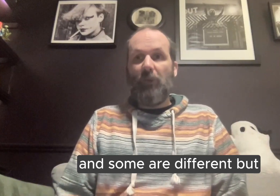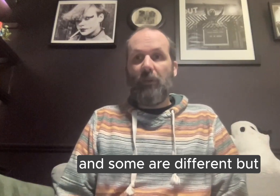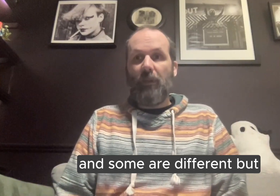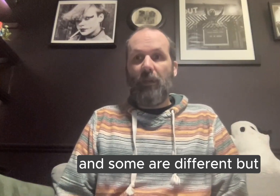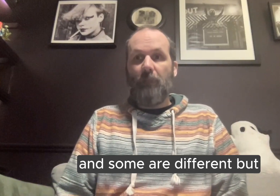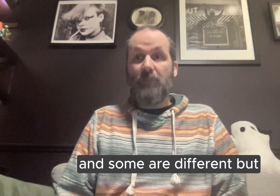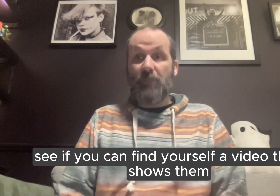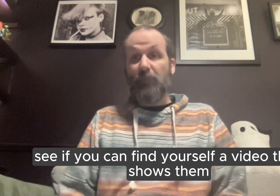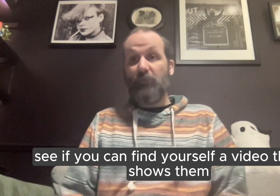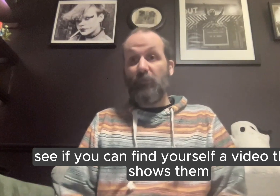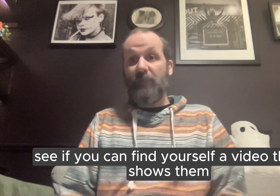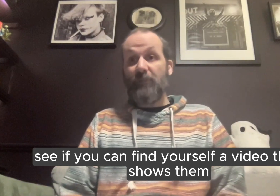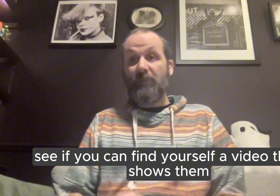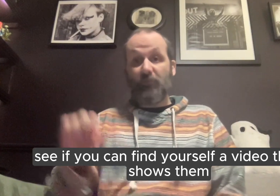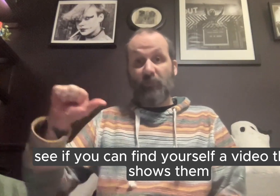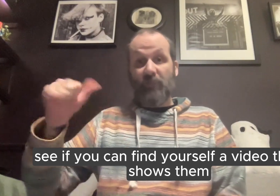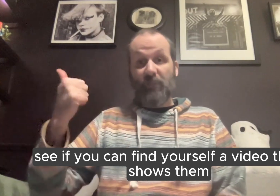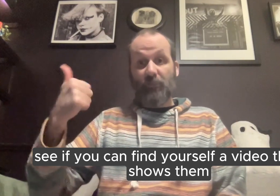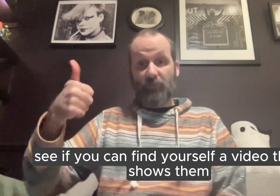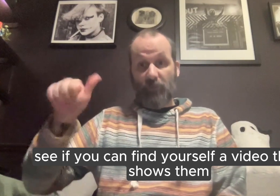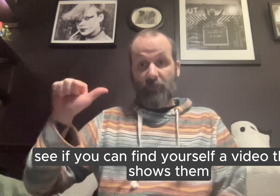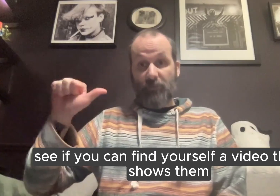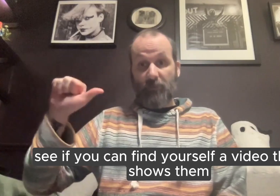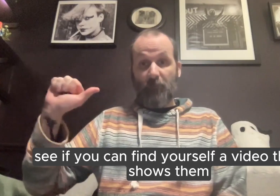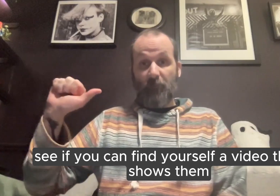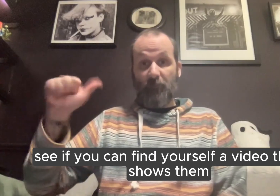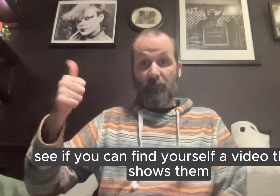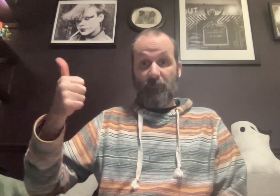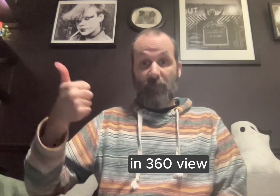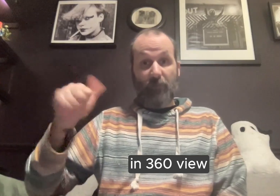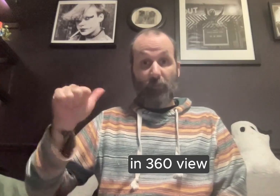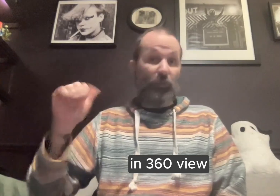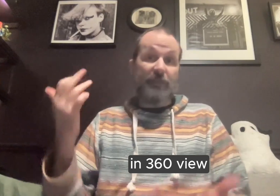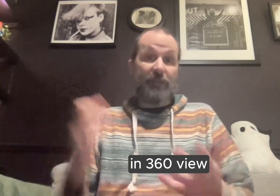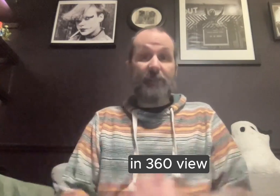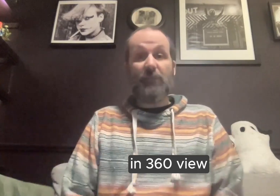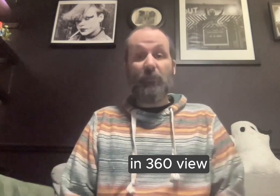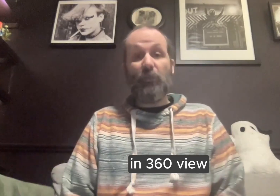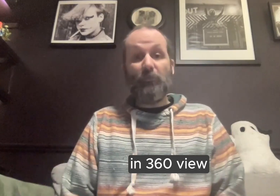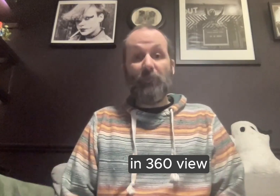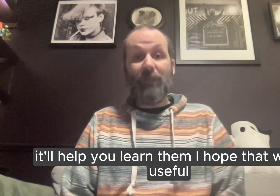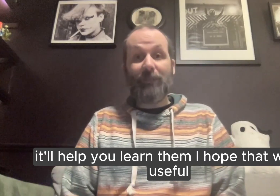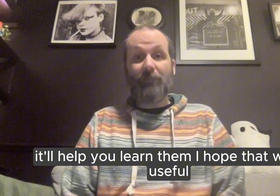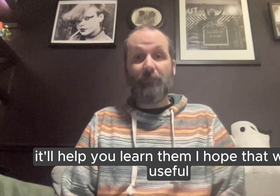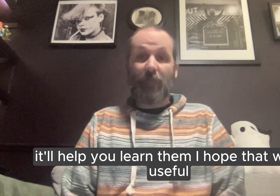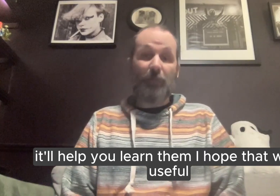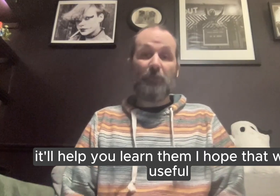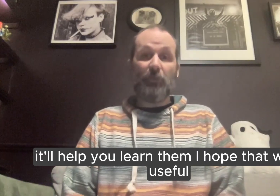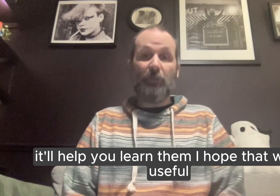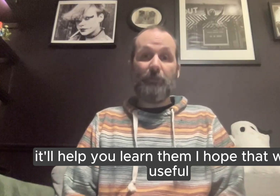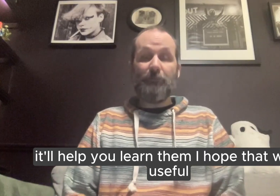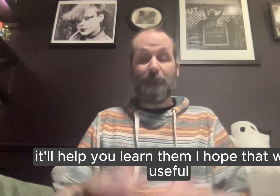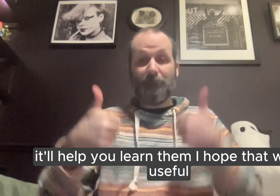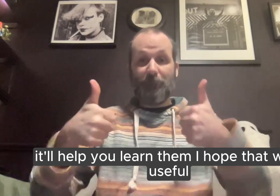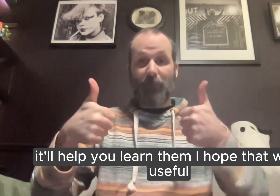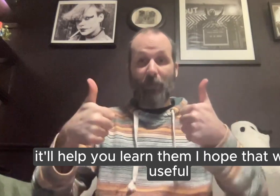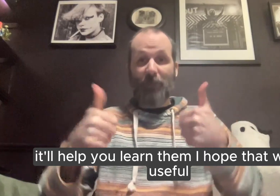But see if you can find yourself a video that shows them in 360 view. It'll help you learn them. I hope that